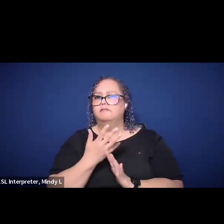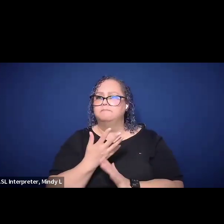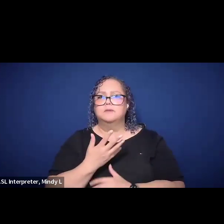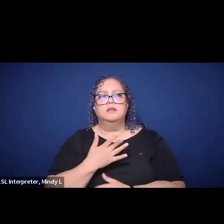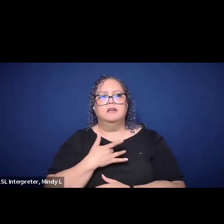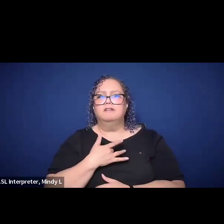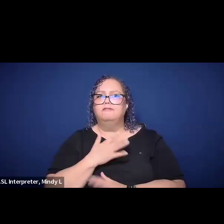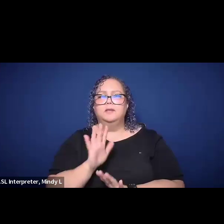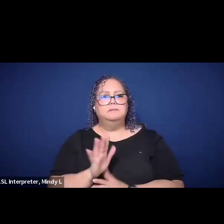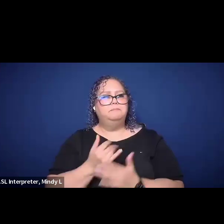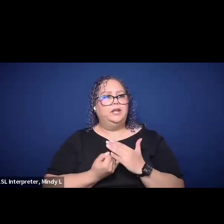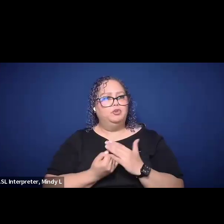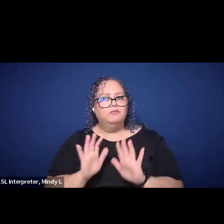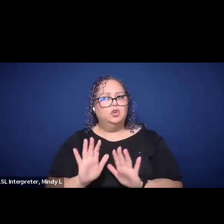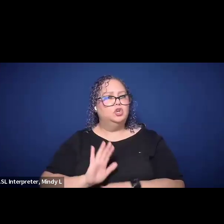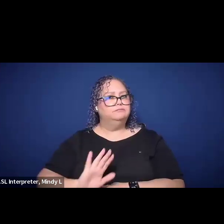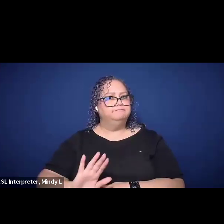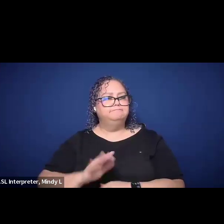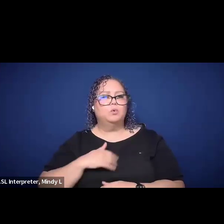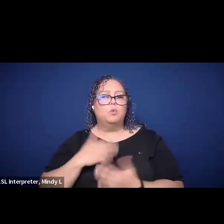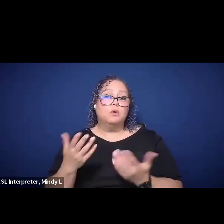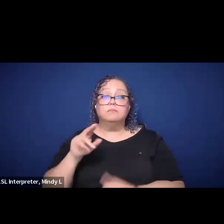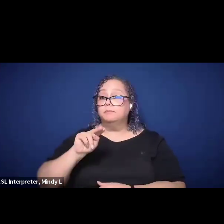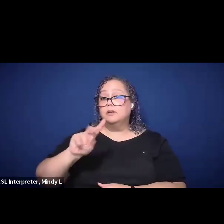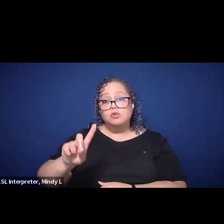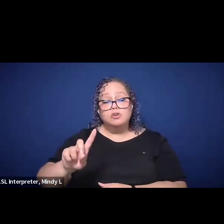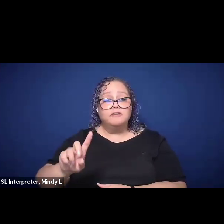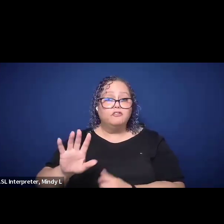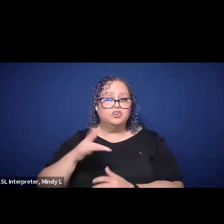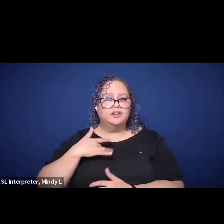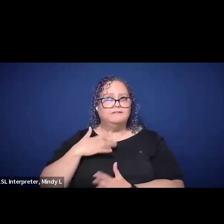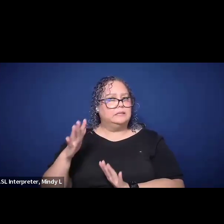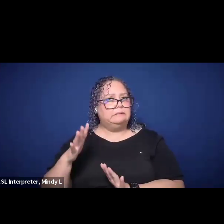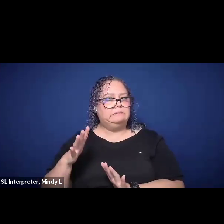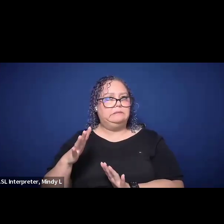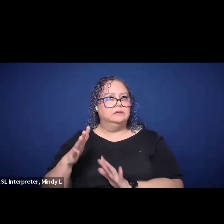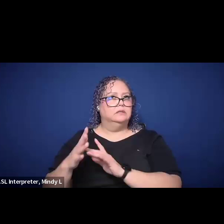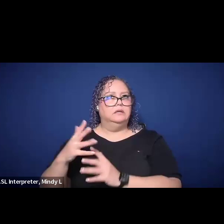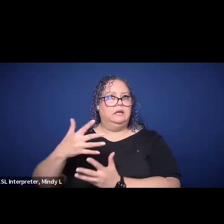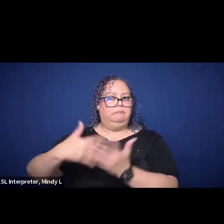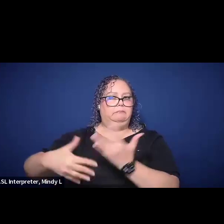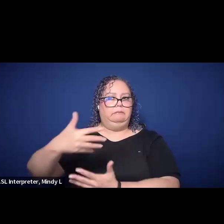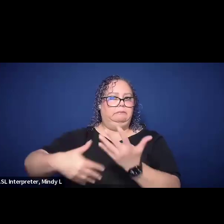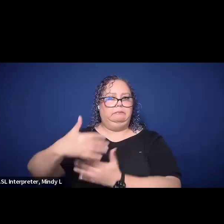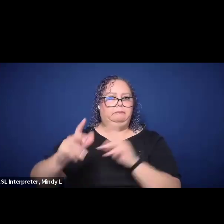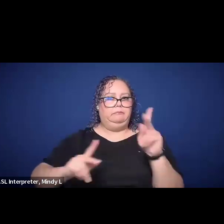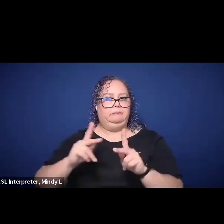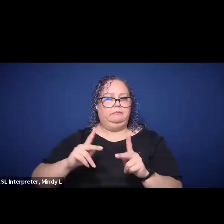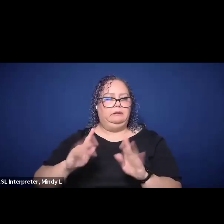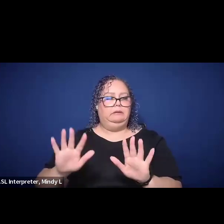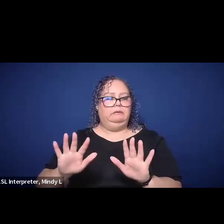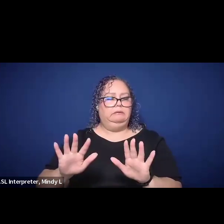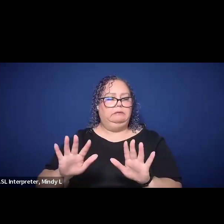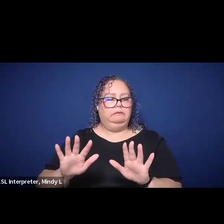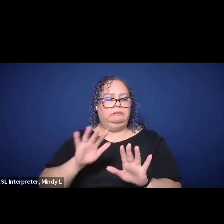with neurodivergence, and you need to reduce the amount of time you spend with people. Maybe